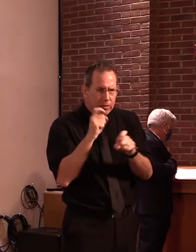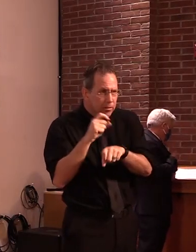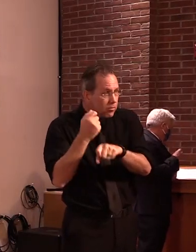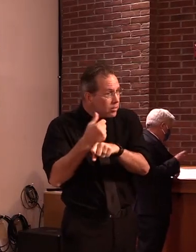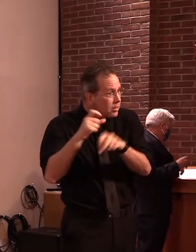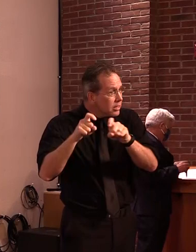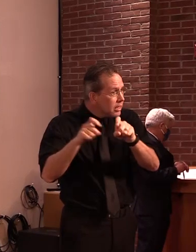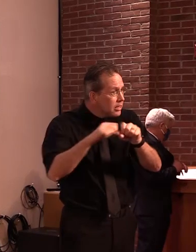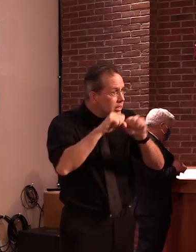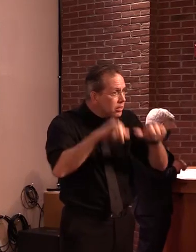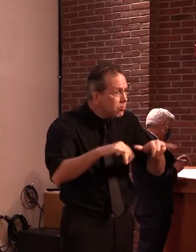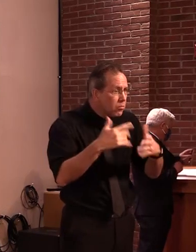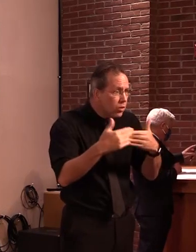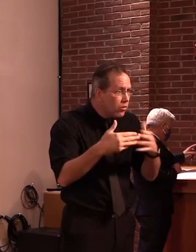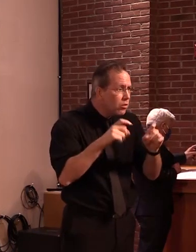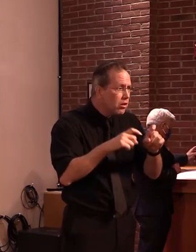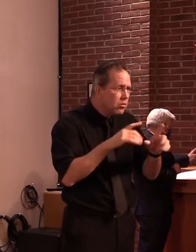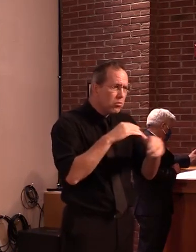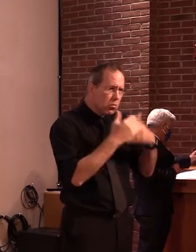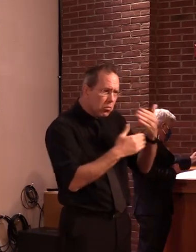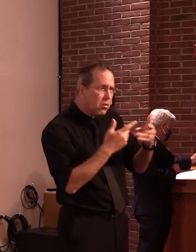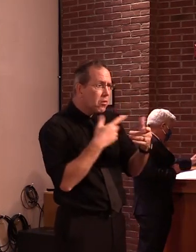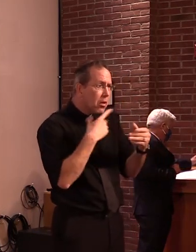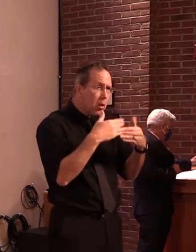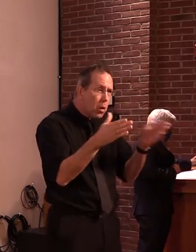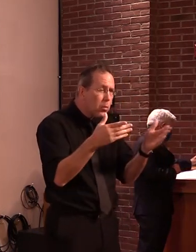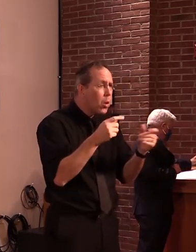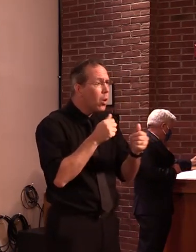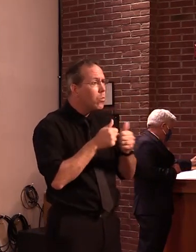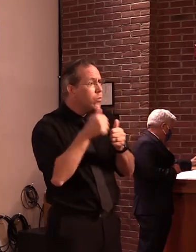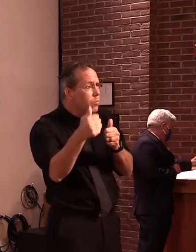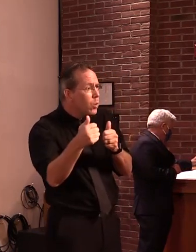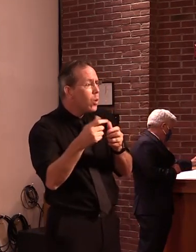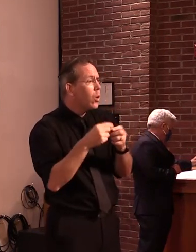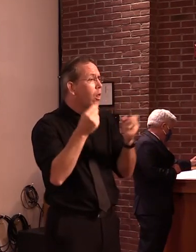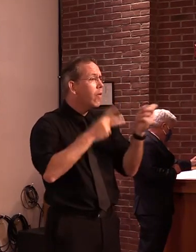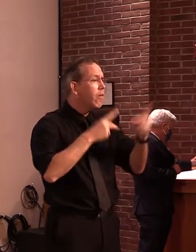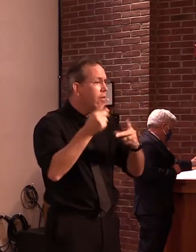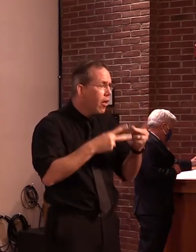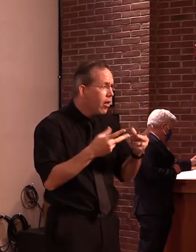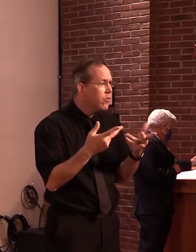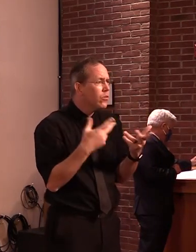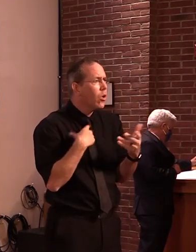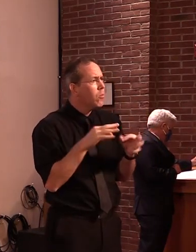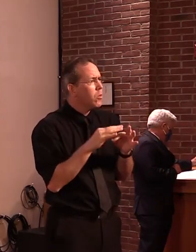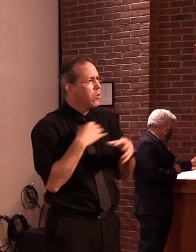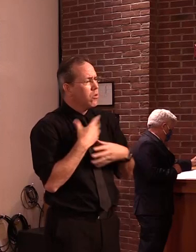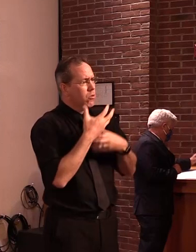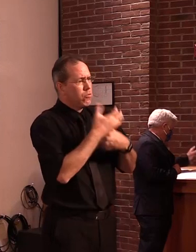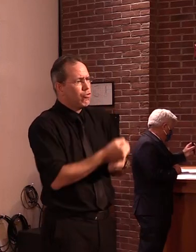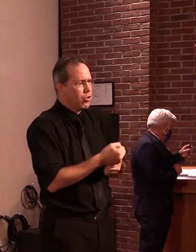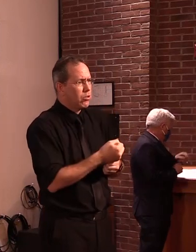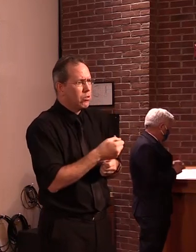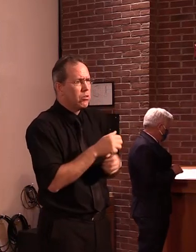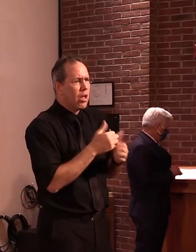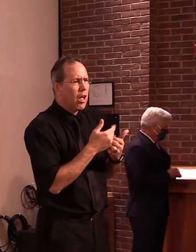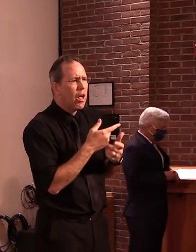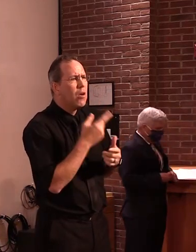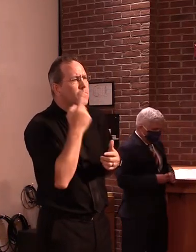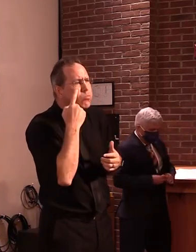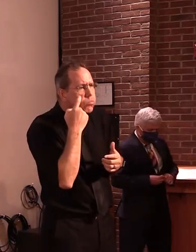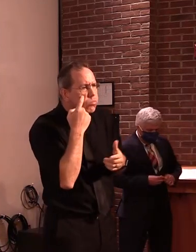flexibility and to build that trust, that confidence in the system, I think it'll prove that we can have more